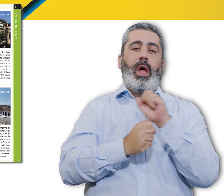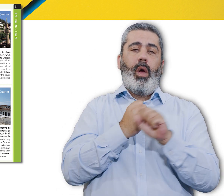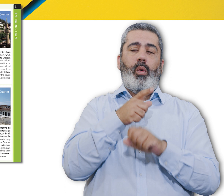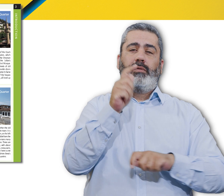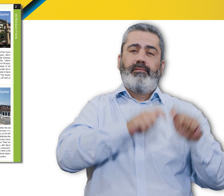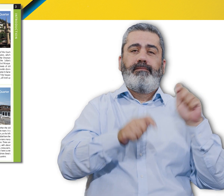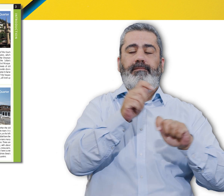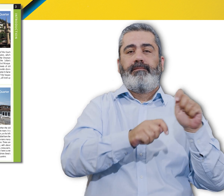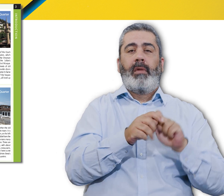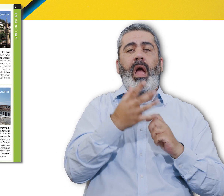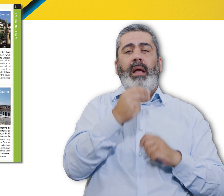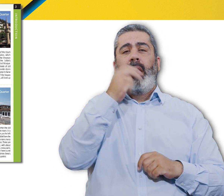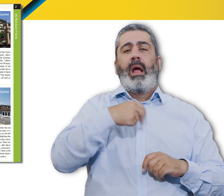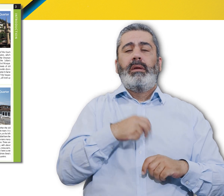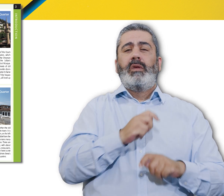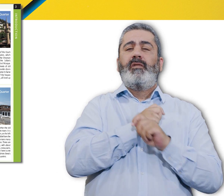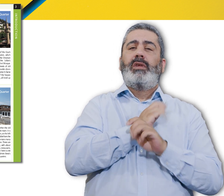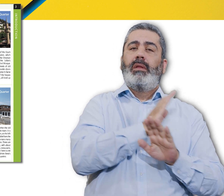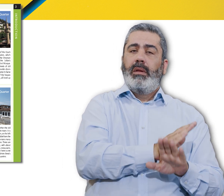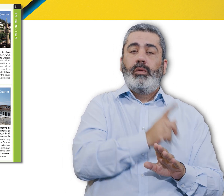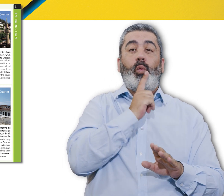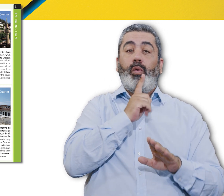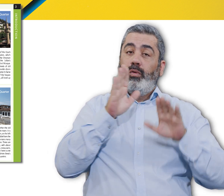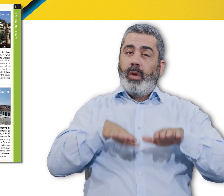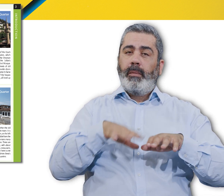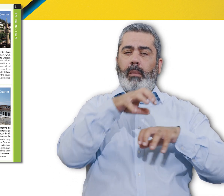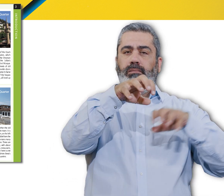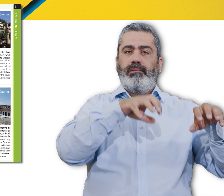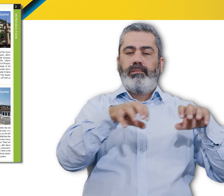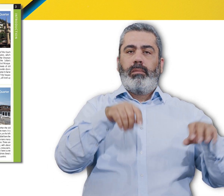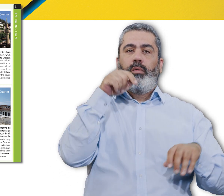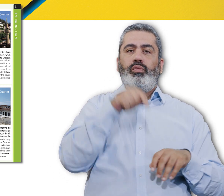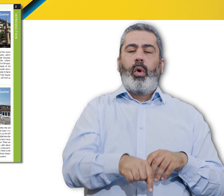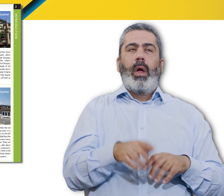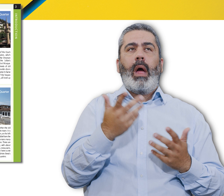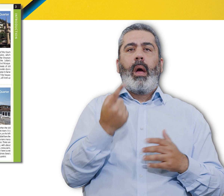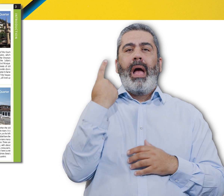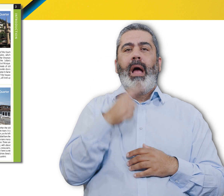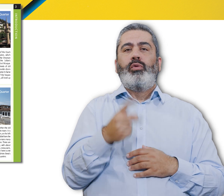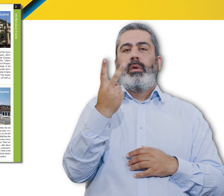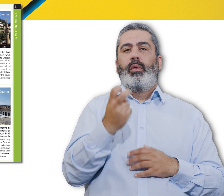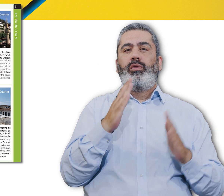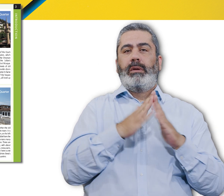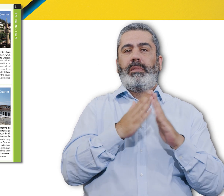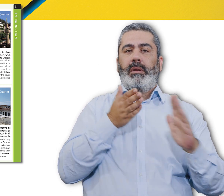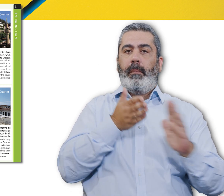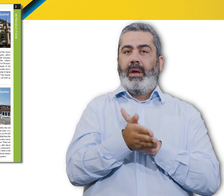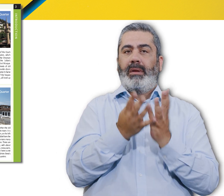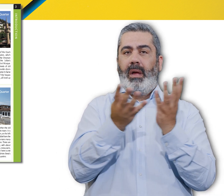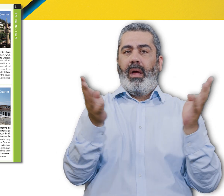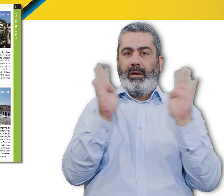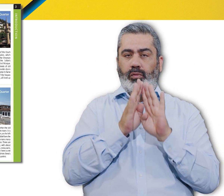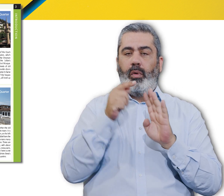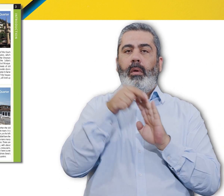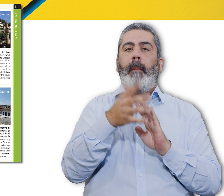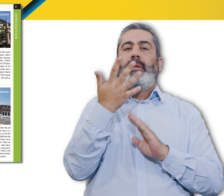are currently 120 private houses in the castle, with about 500 people who mostly run souvenir shops,